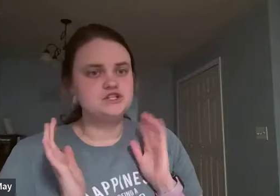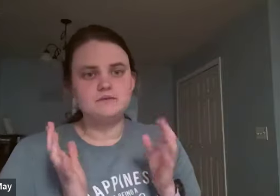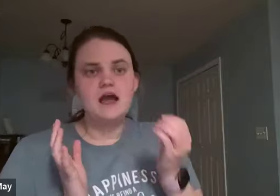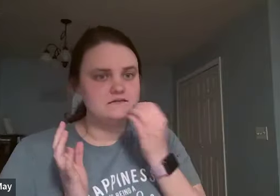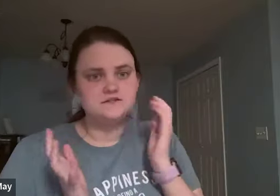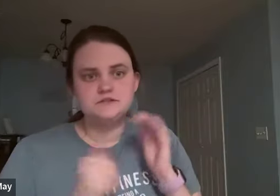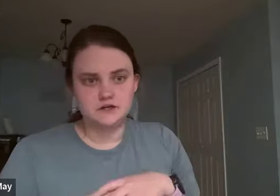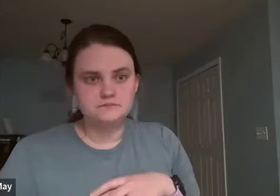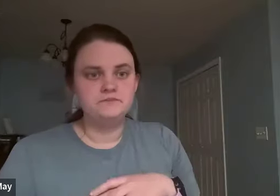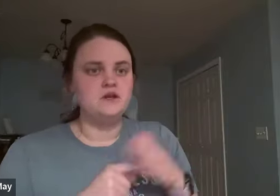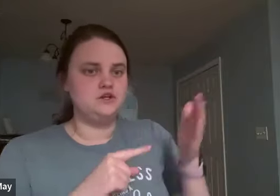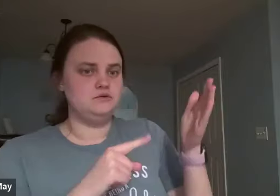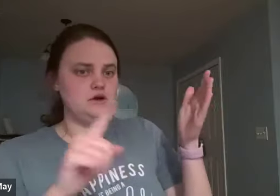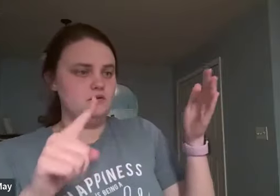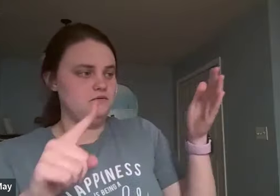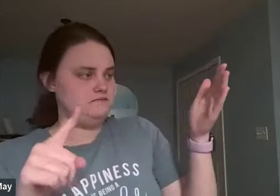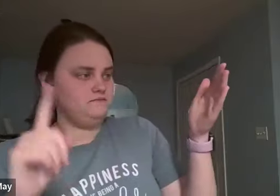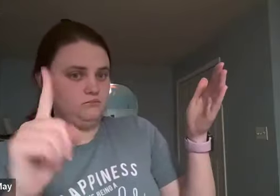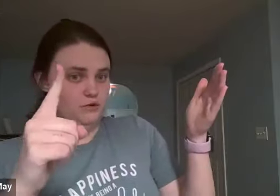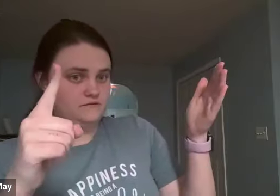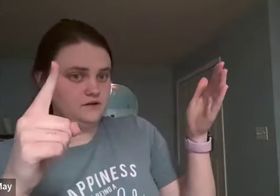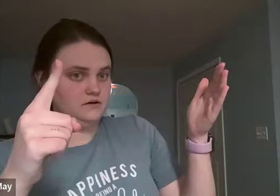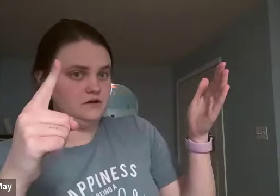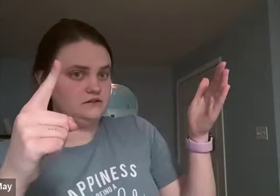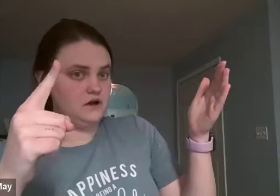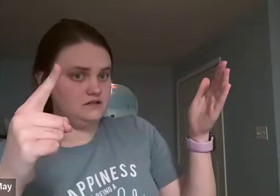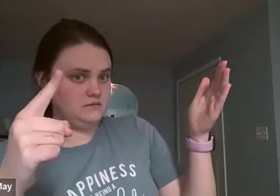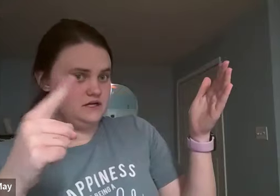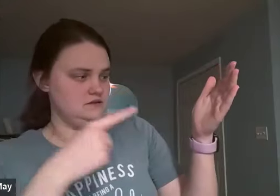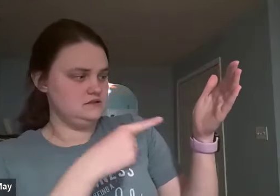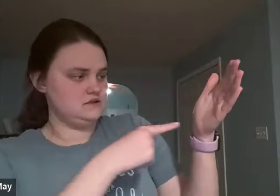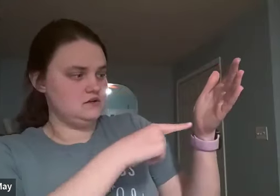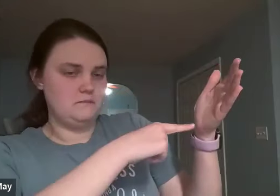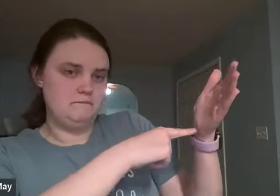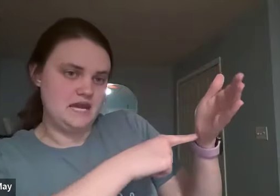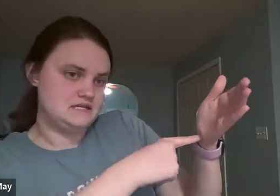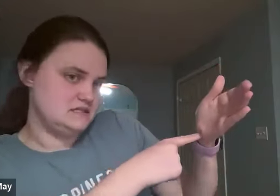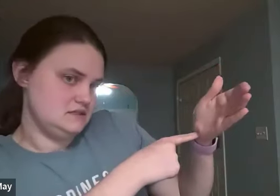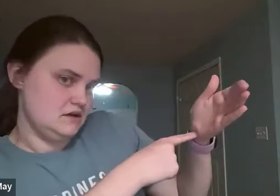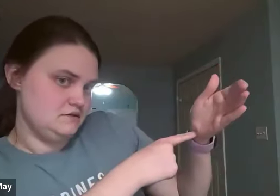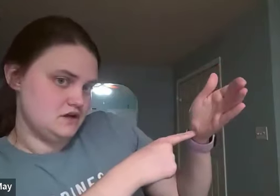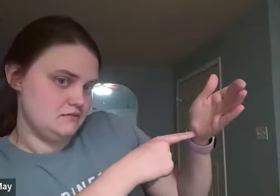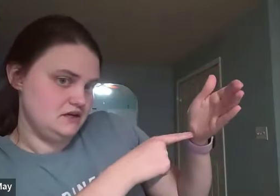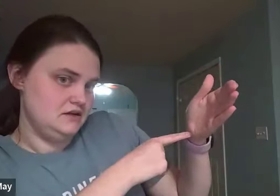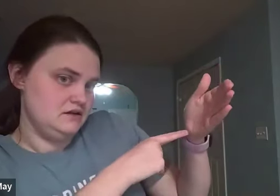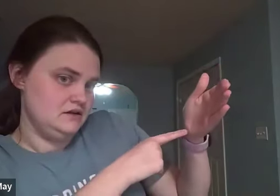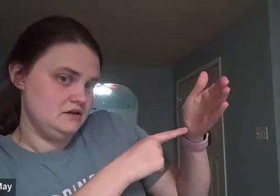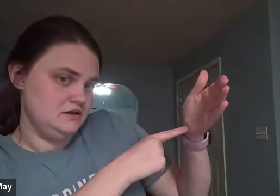talking about, I had fish for dinner, you will go point your finger in your non-dominant. It's going to go at the base of your dominant.